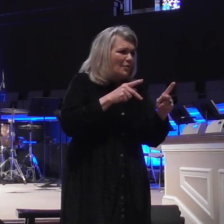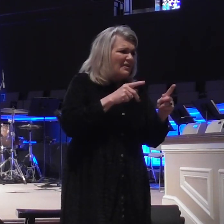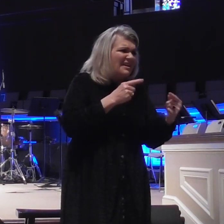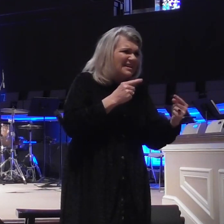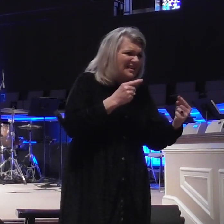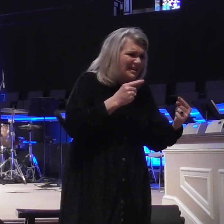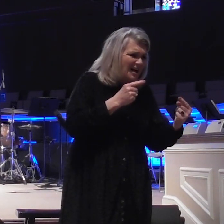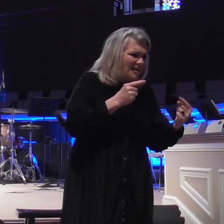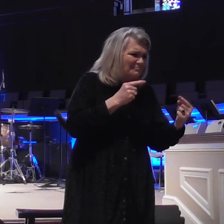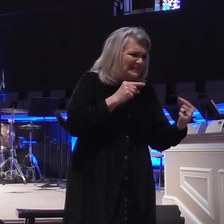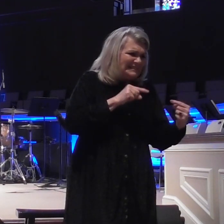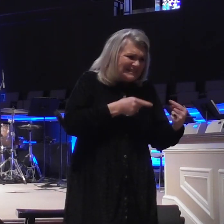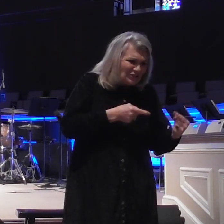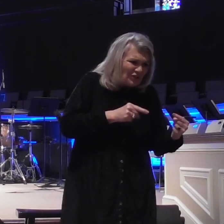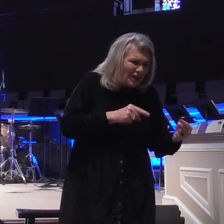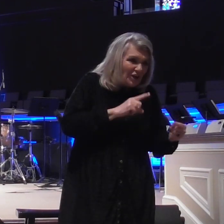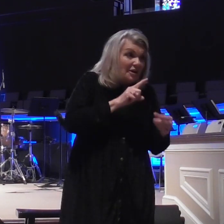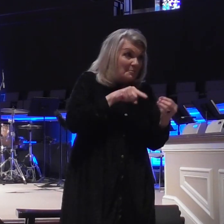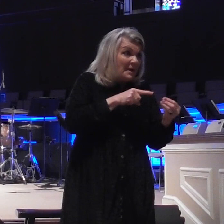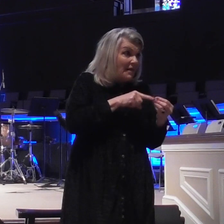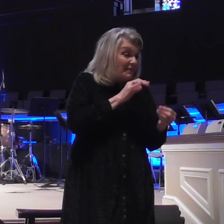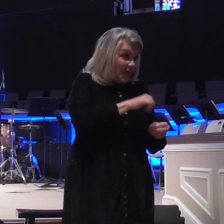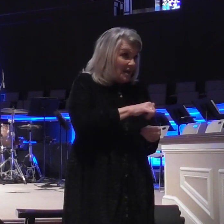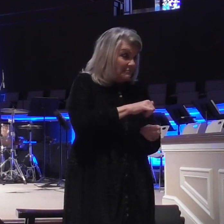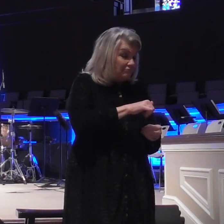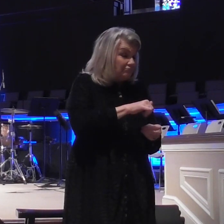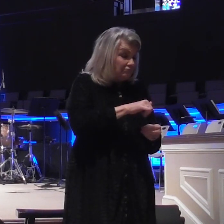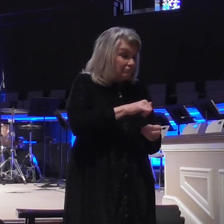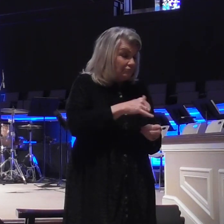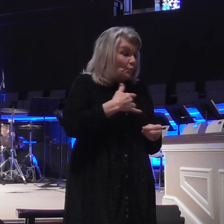sense of discomfort and dislocation from their physical bodies.